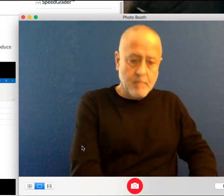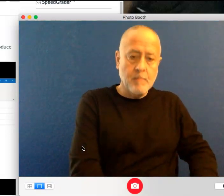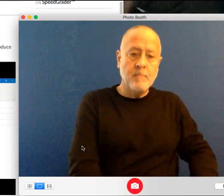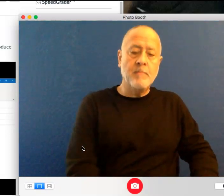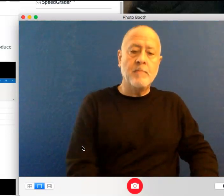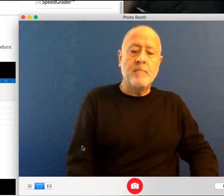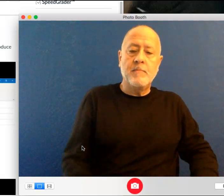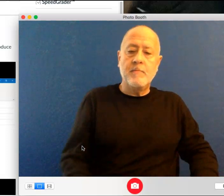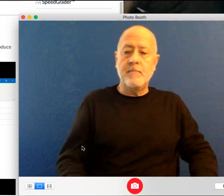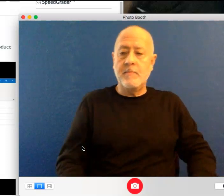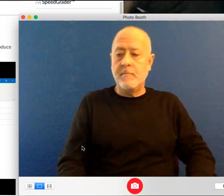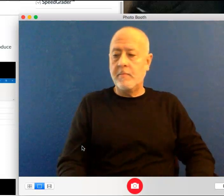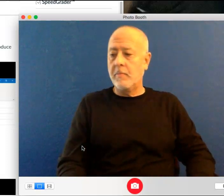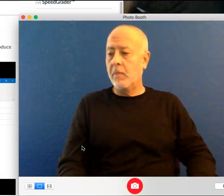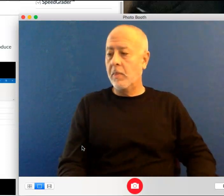Homework